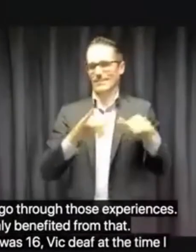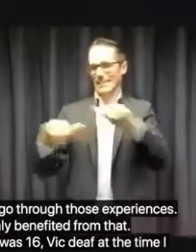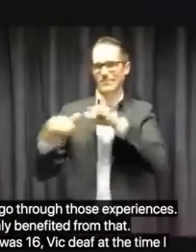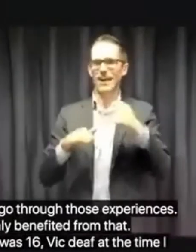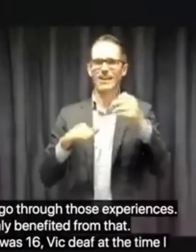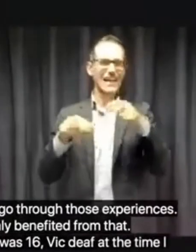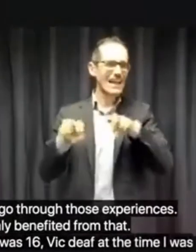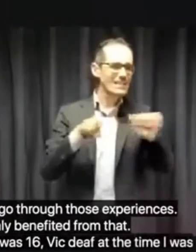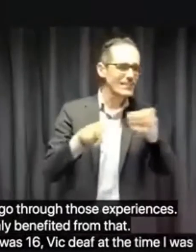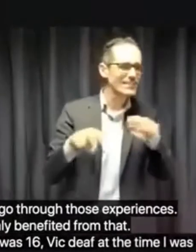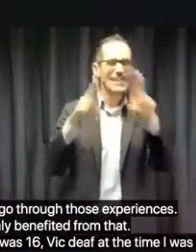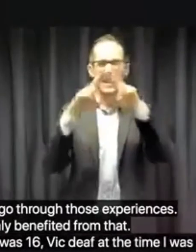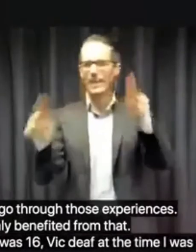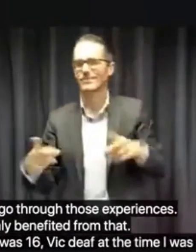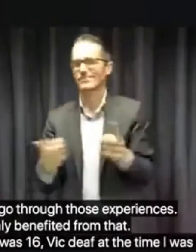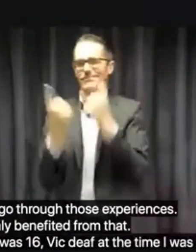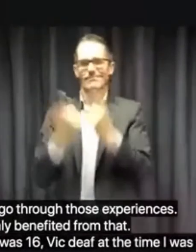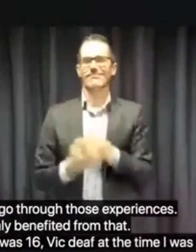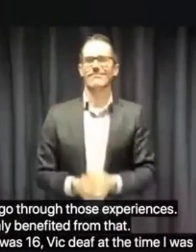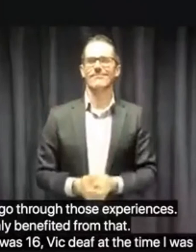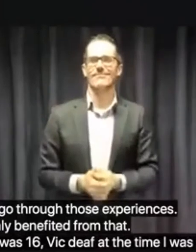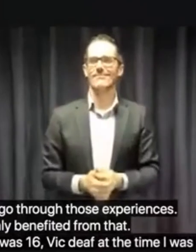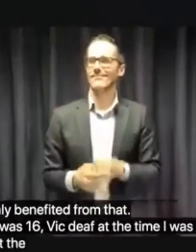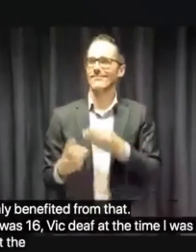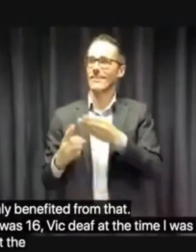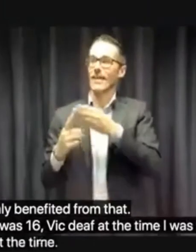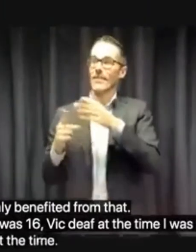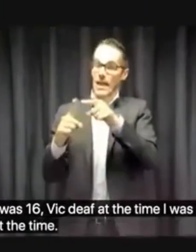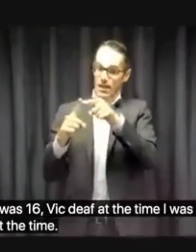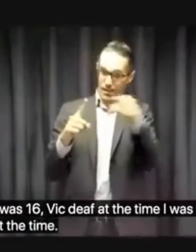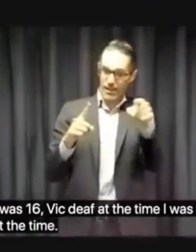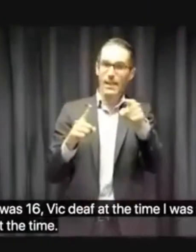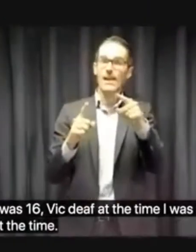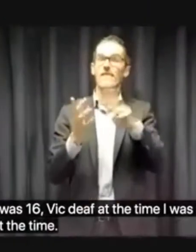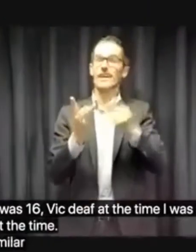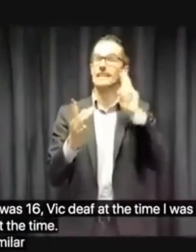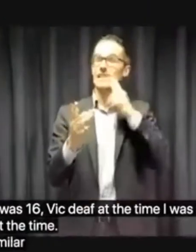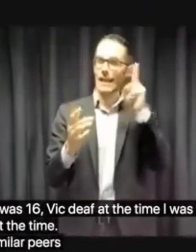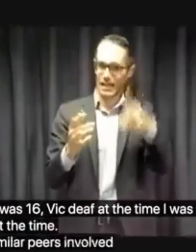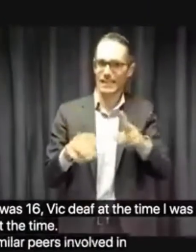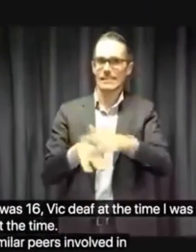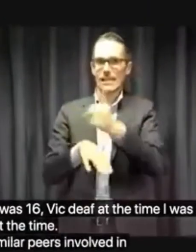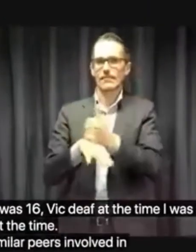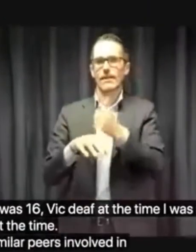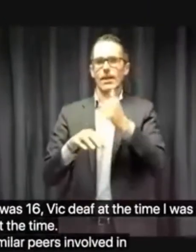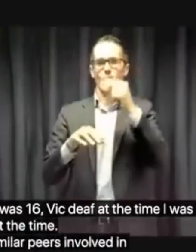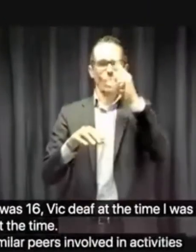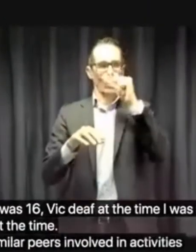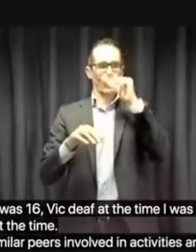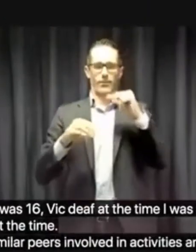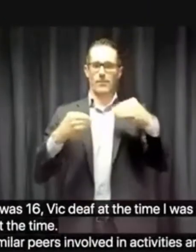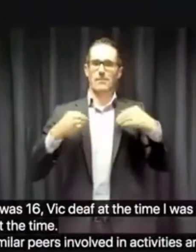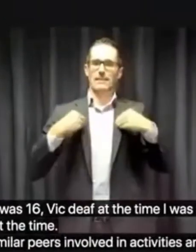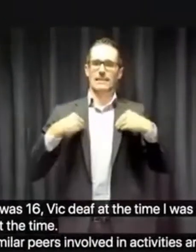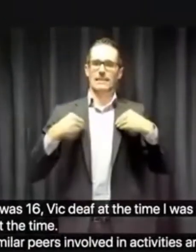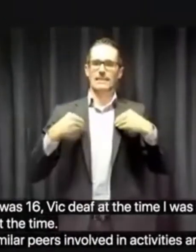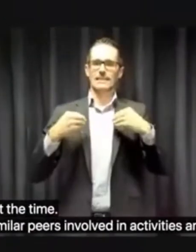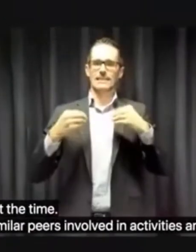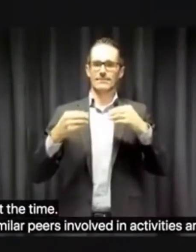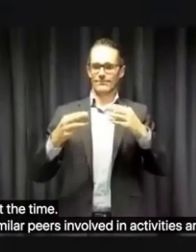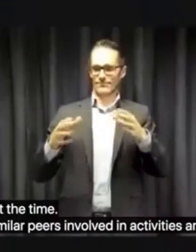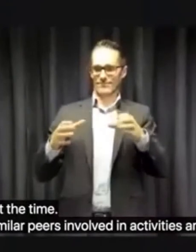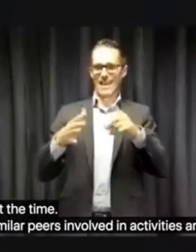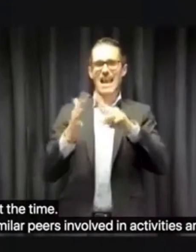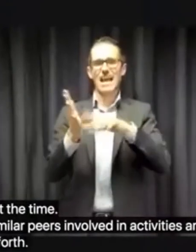in. And I had similar peers who were involved in activities and camps and so forth. And a short time after Big Dev established the